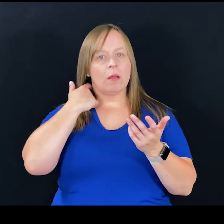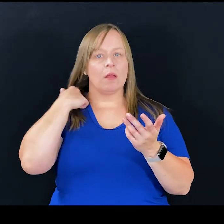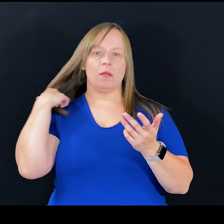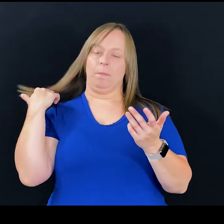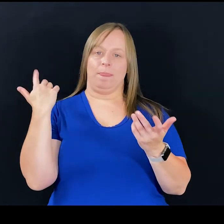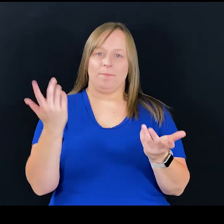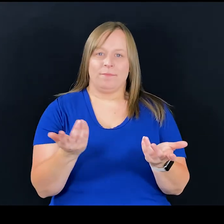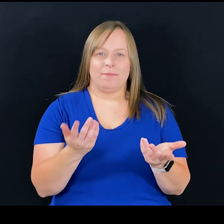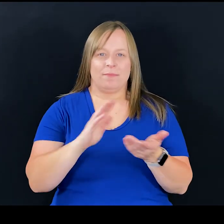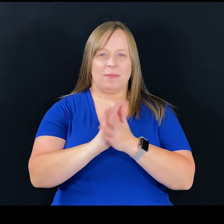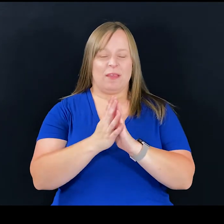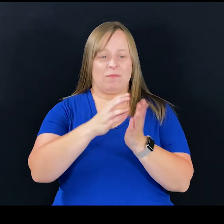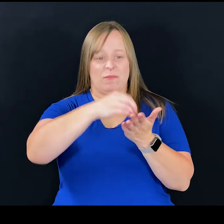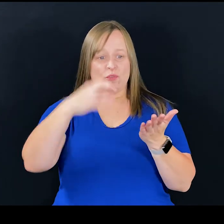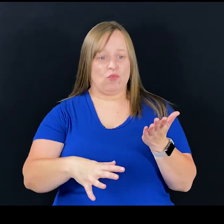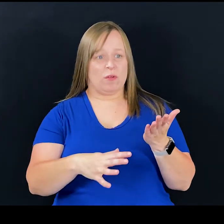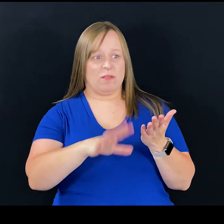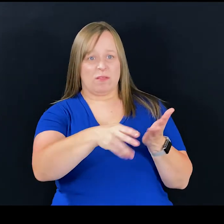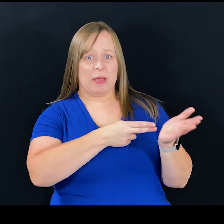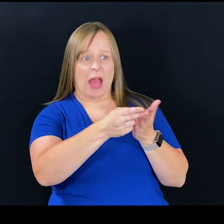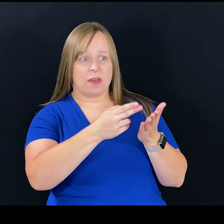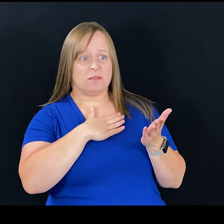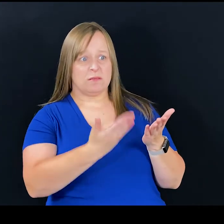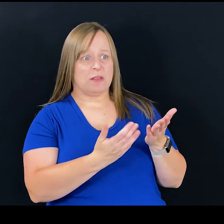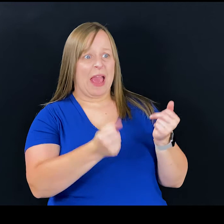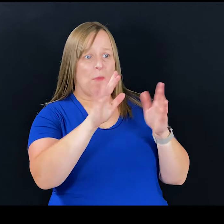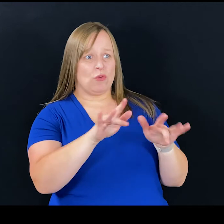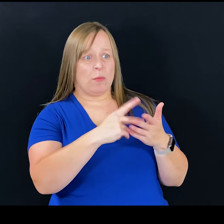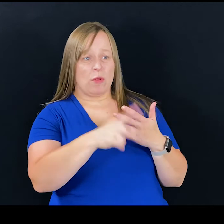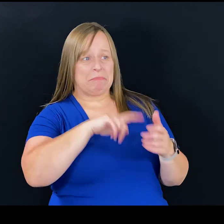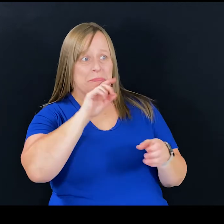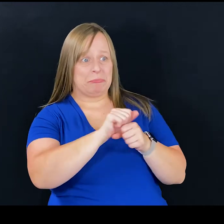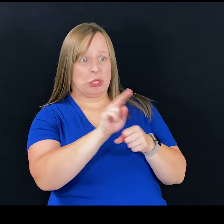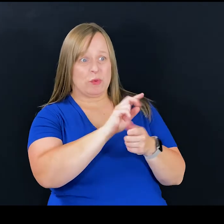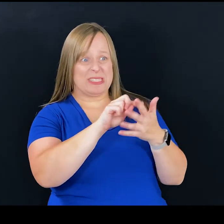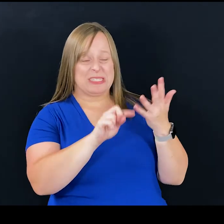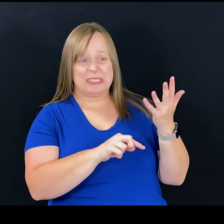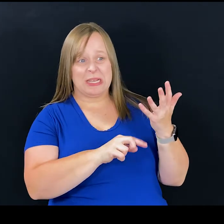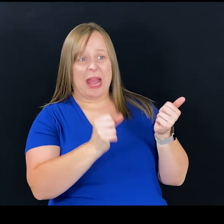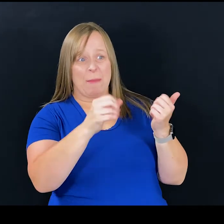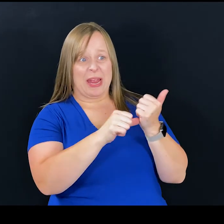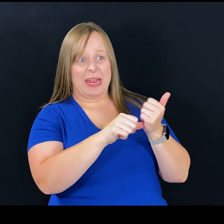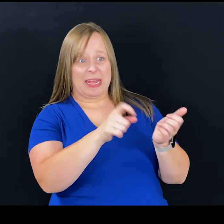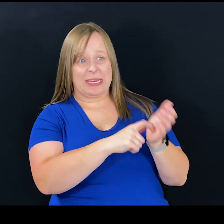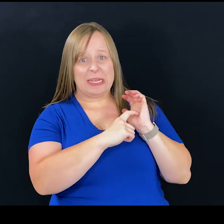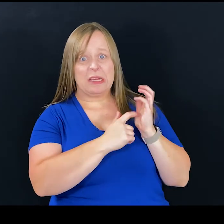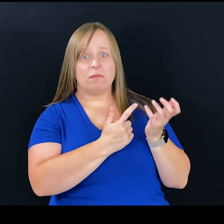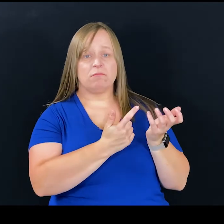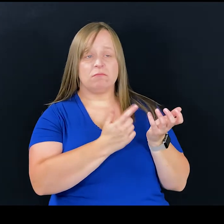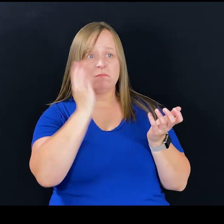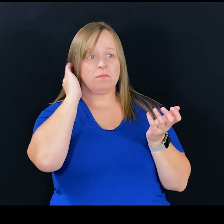program. If it comes from the student's going to be honest about how much of that computer program they use, how much of an aid